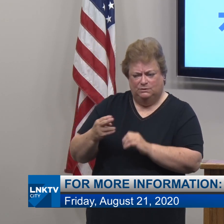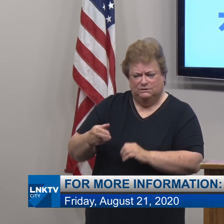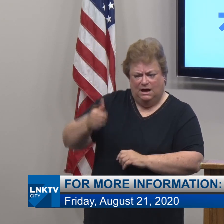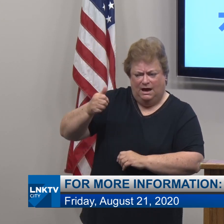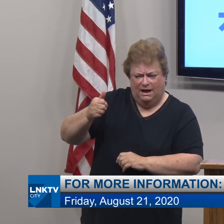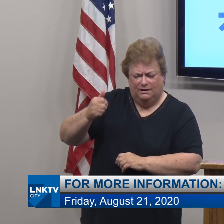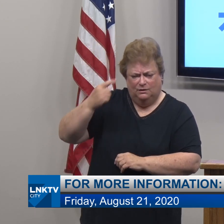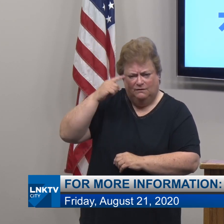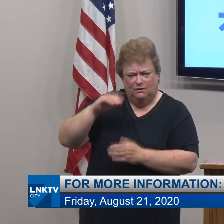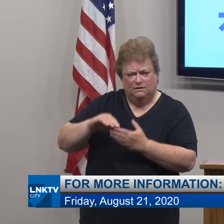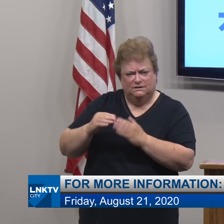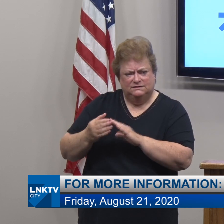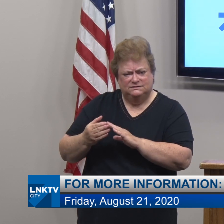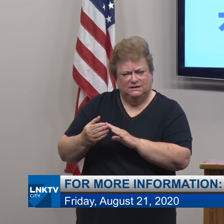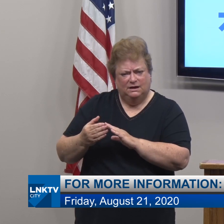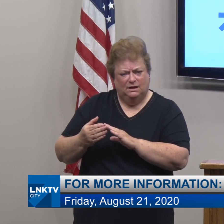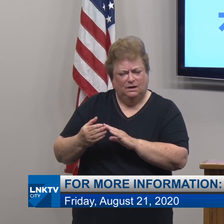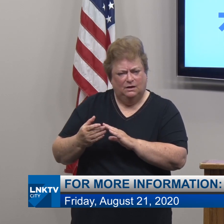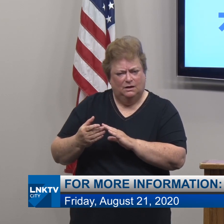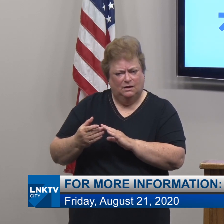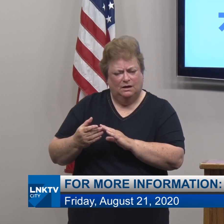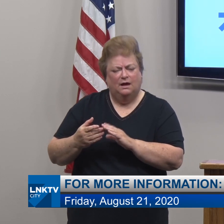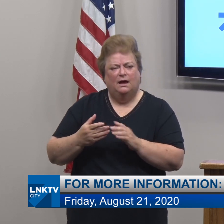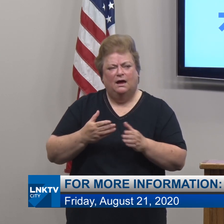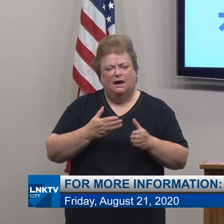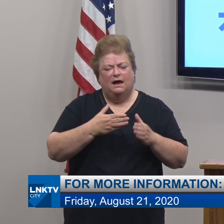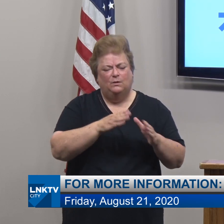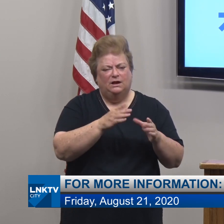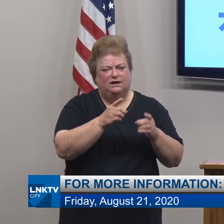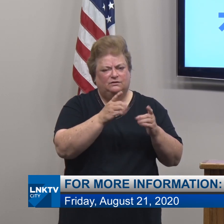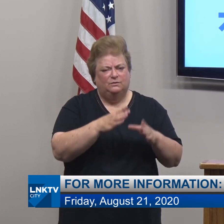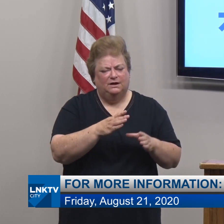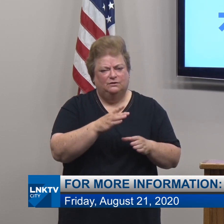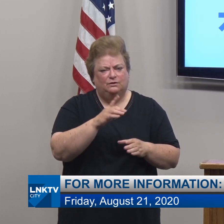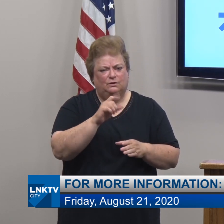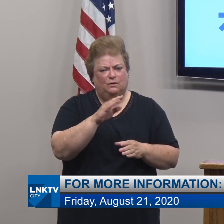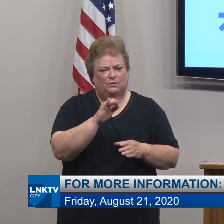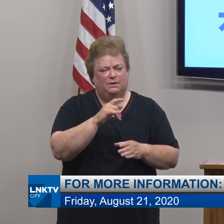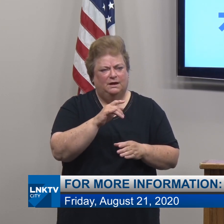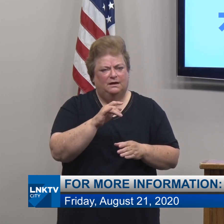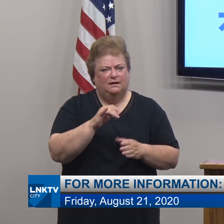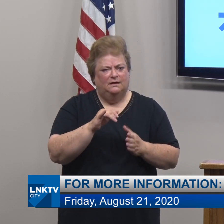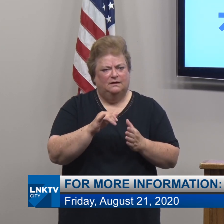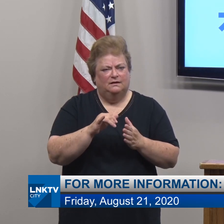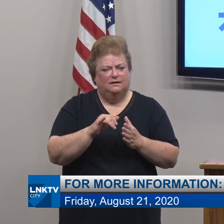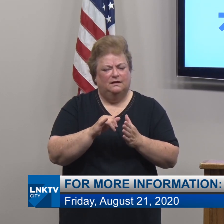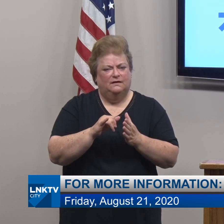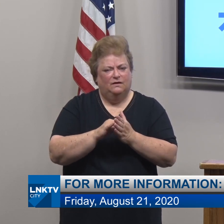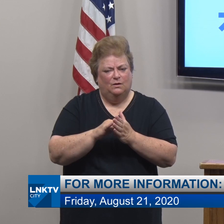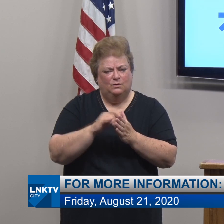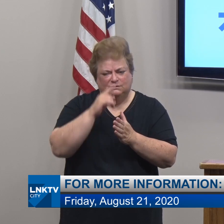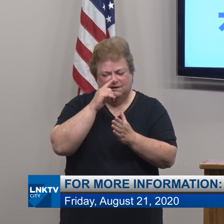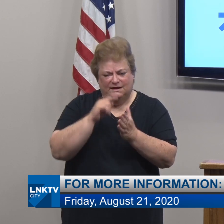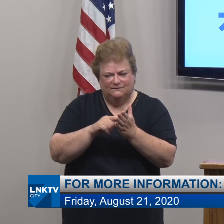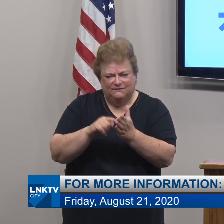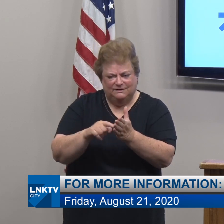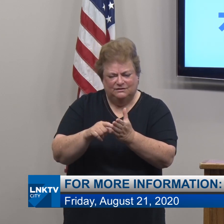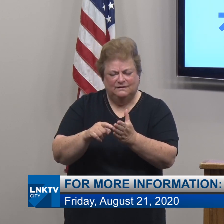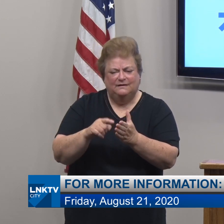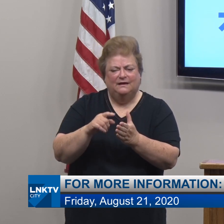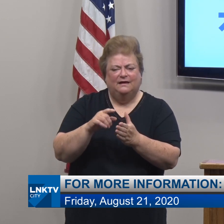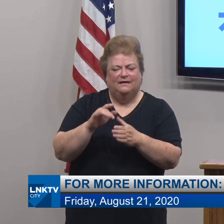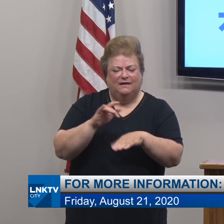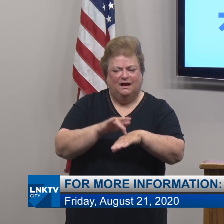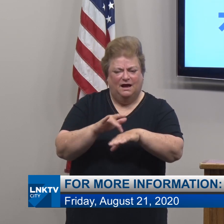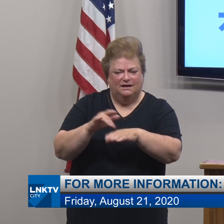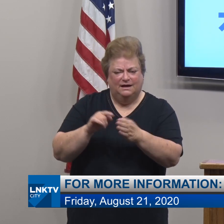is at play there? I'll let Director Lopez speak to that. I think at this point, those investigations, the contact tracing on those